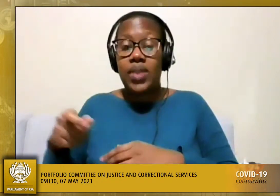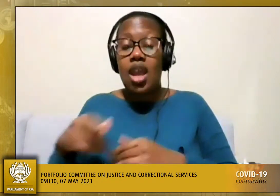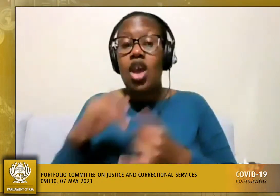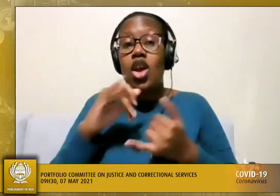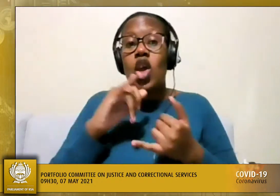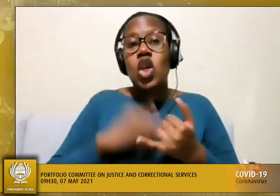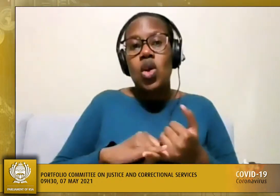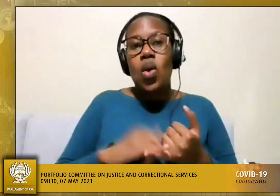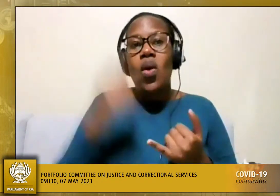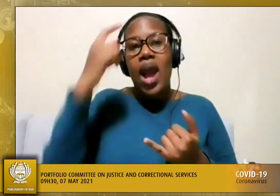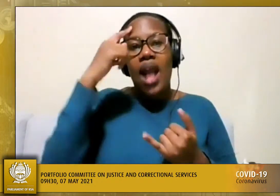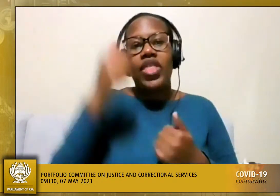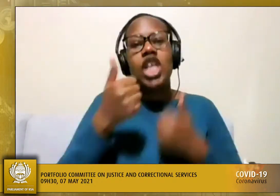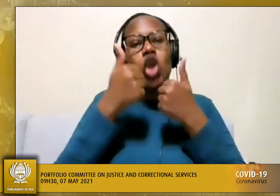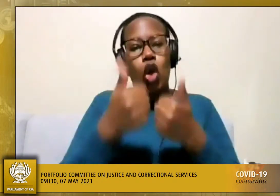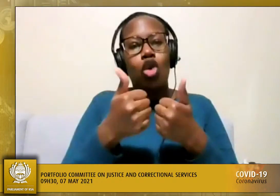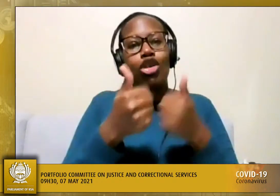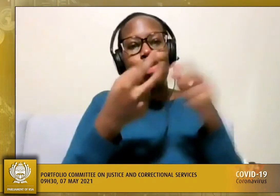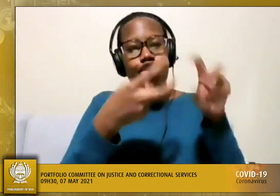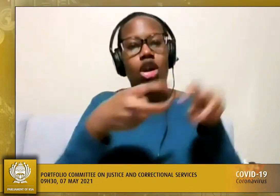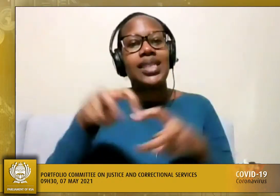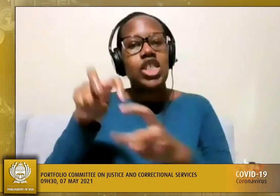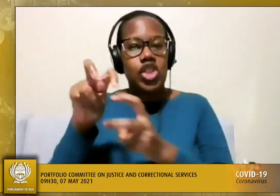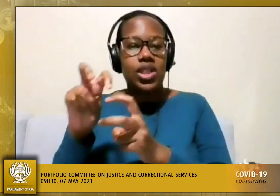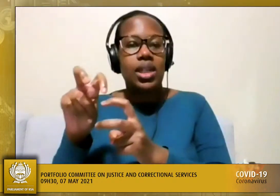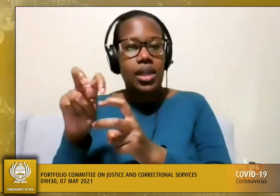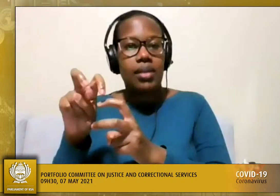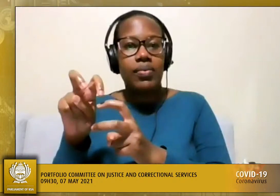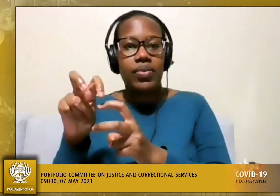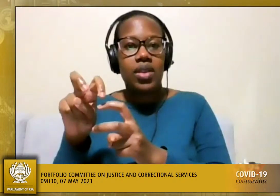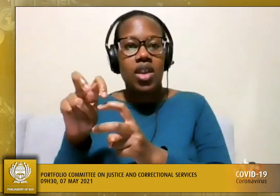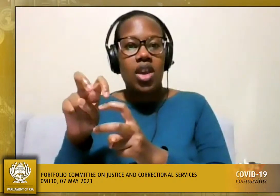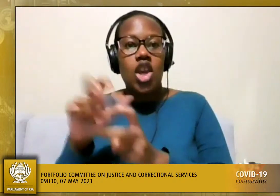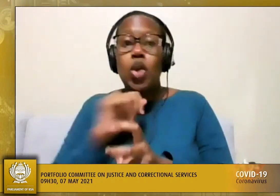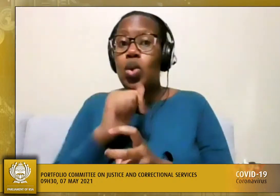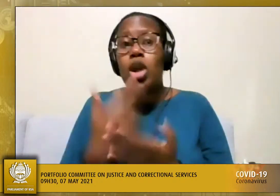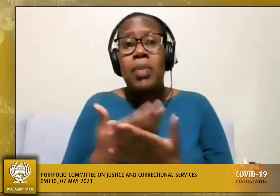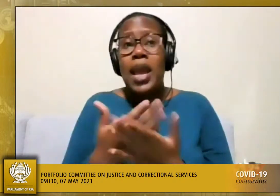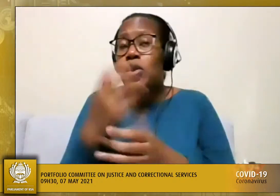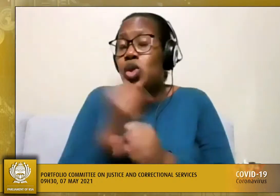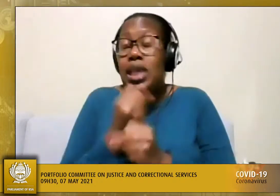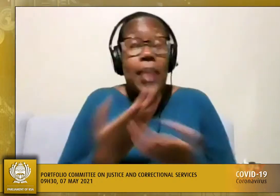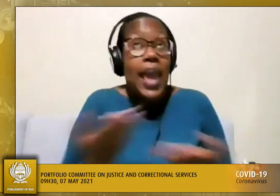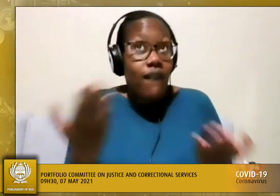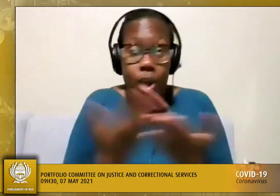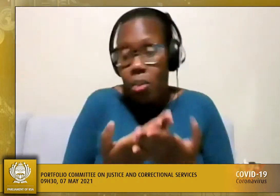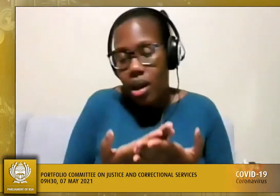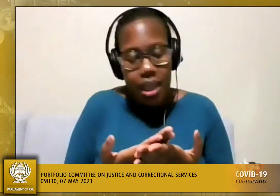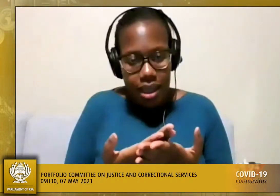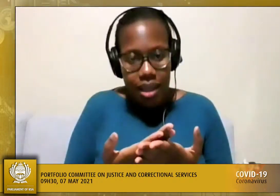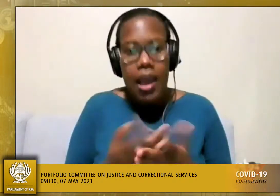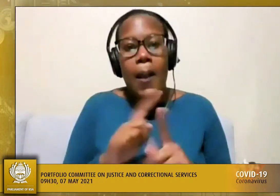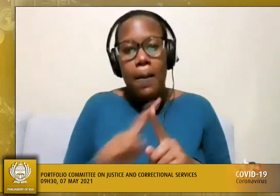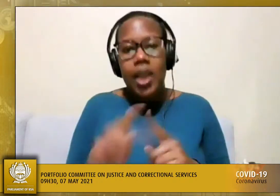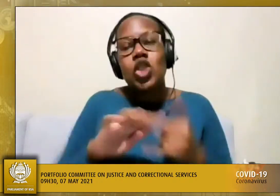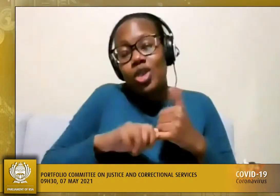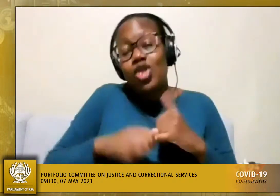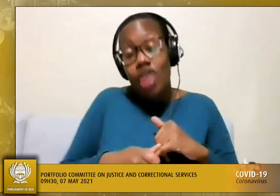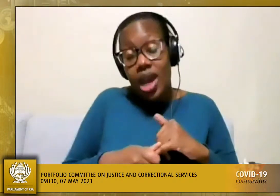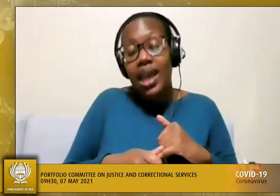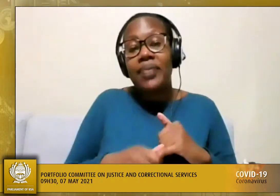I think it's a good transition you will not be able to keep everybody I think but you must try and I'm